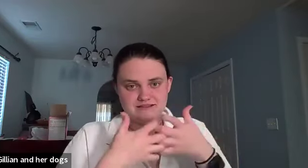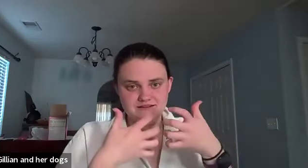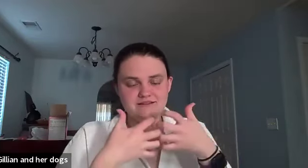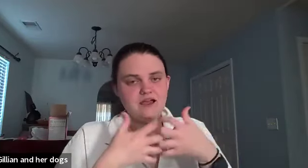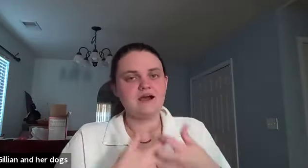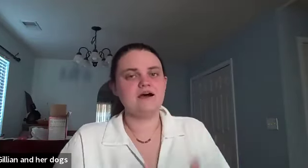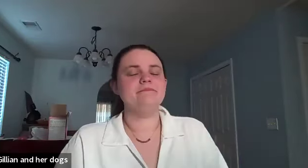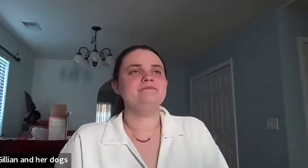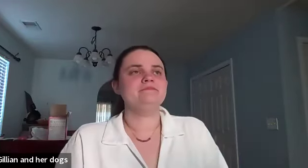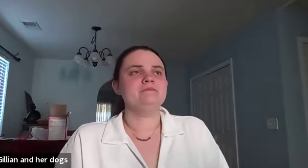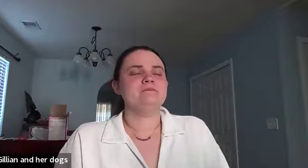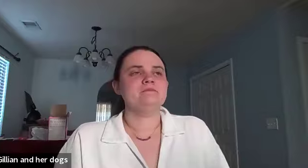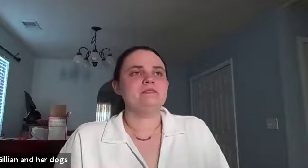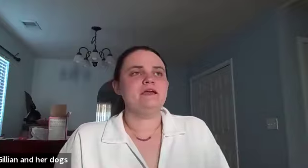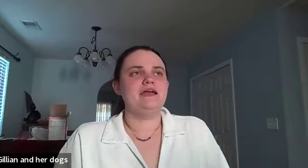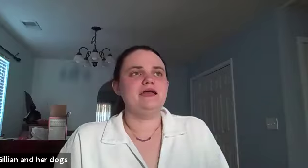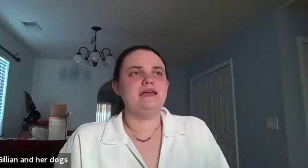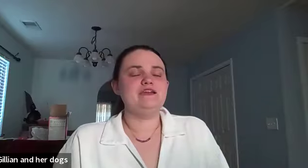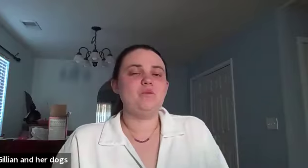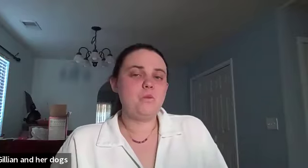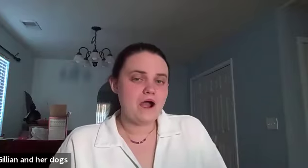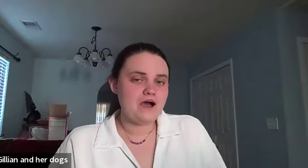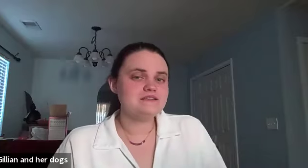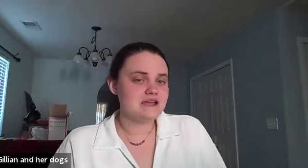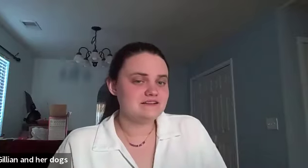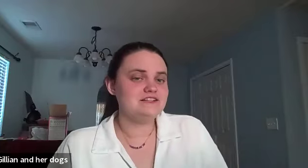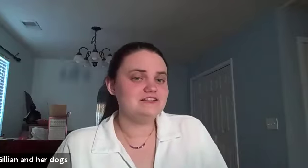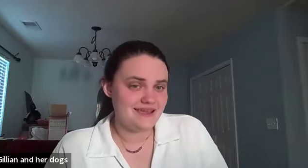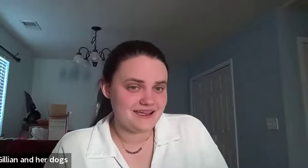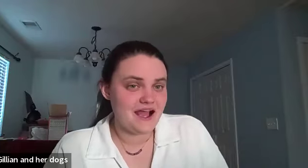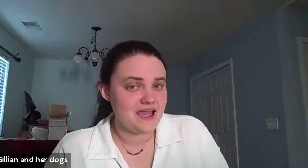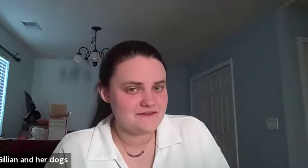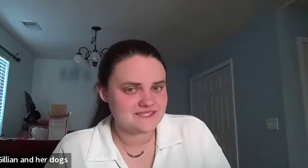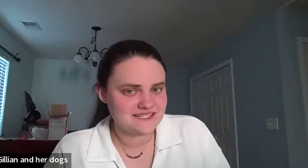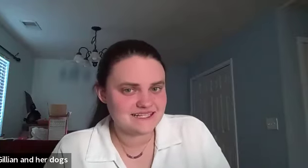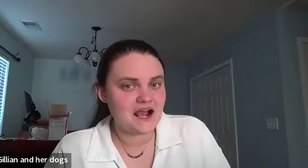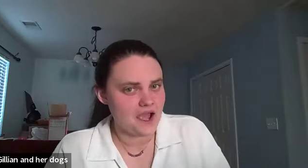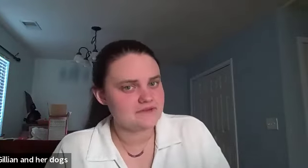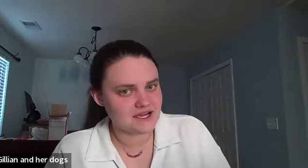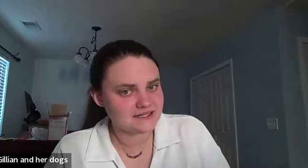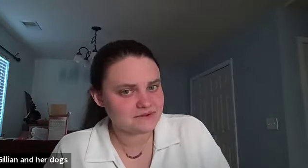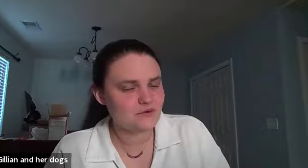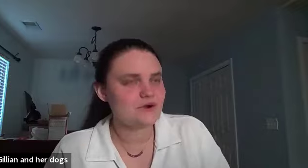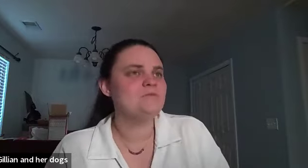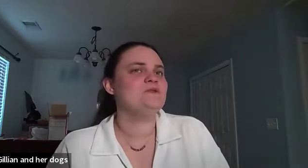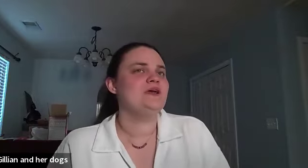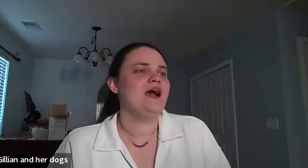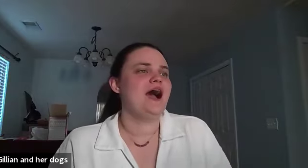salad. Um and while technically you can, I have seen it, I have done it before.